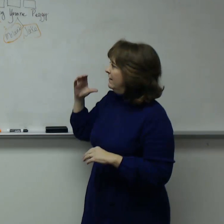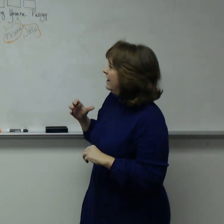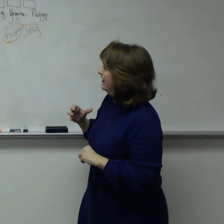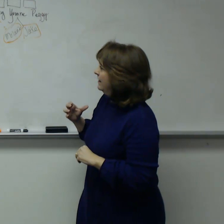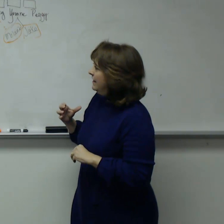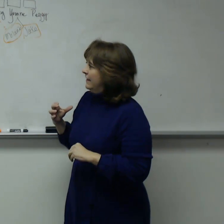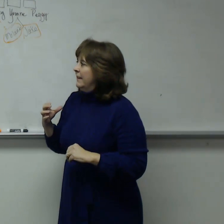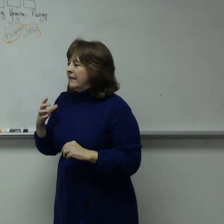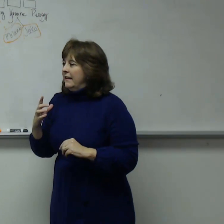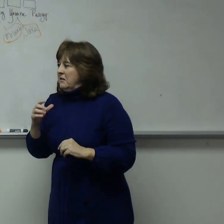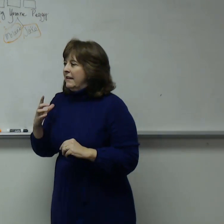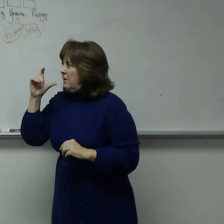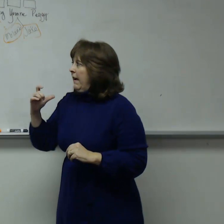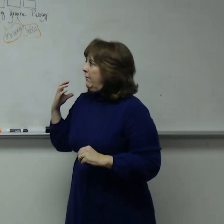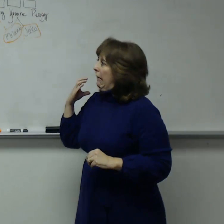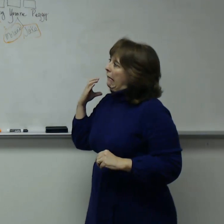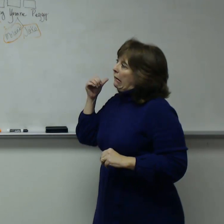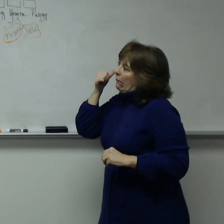Okay. You'll have to.